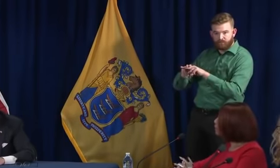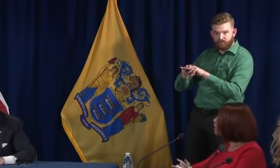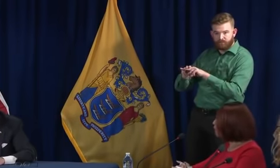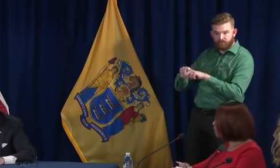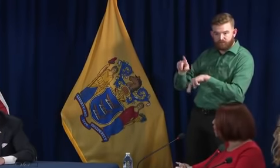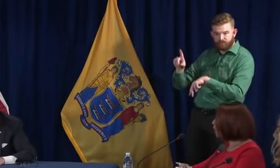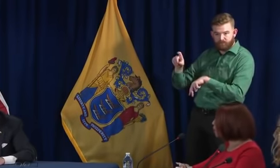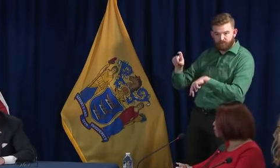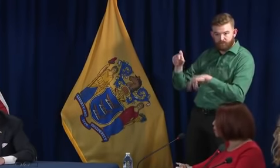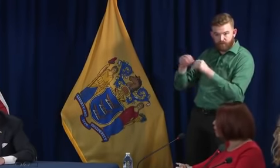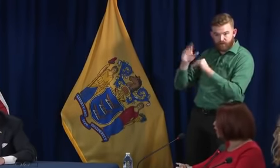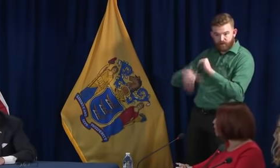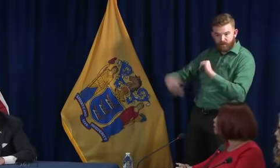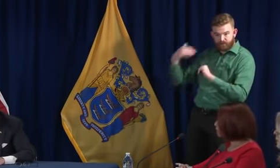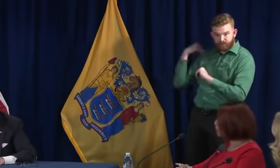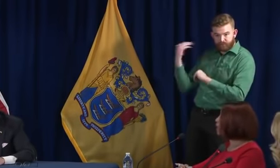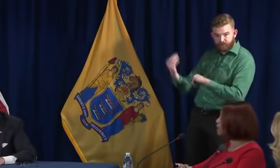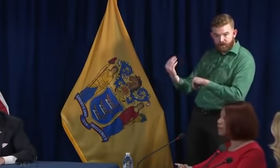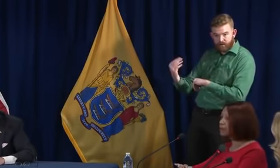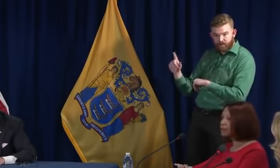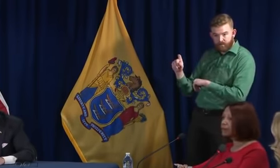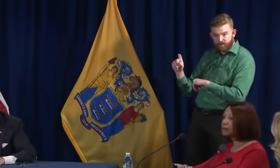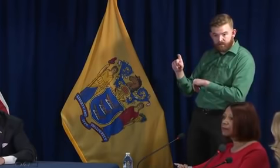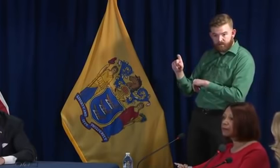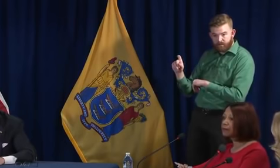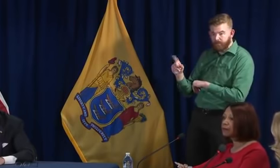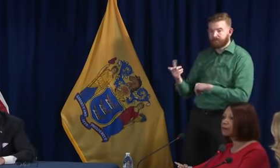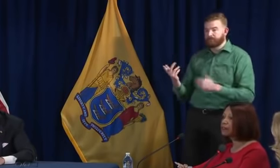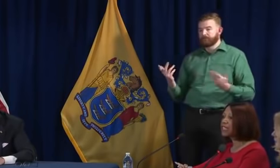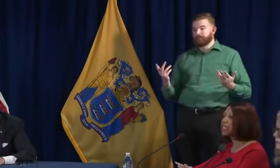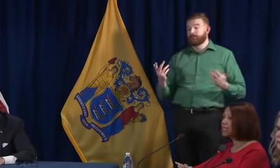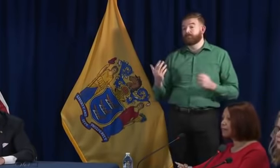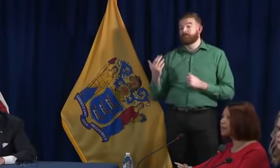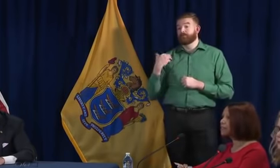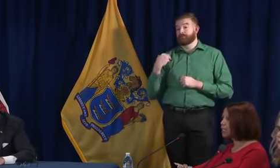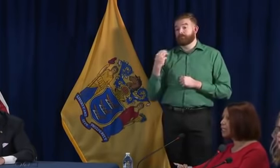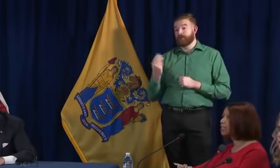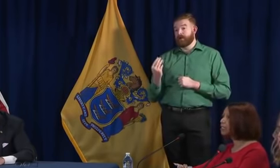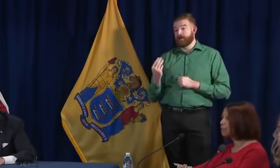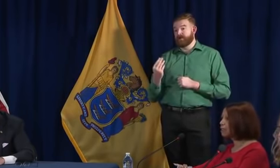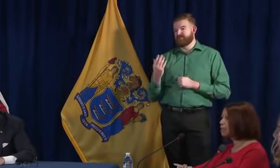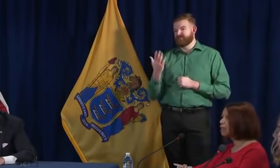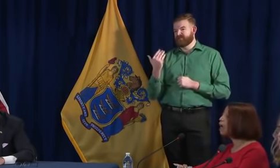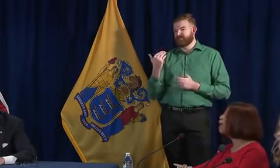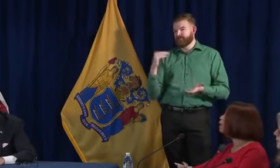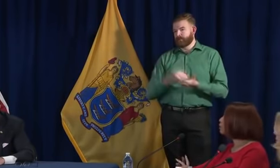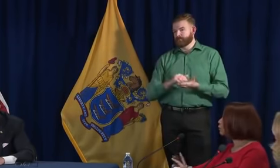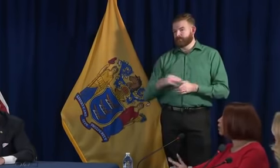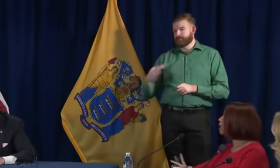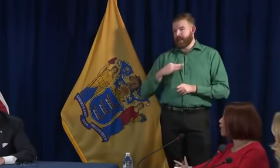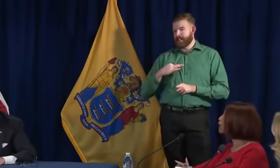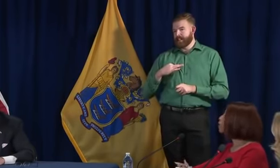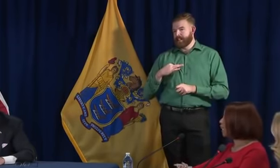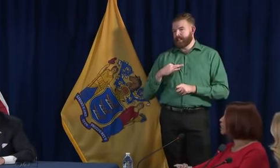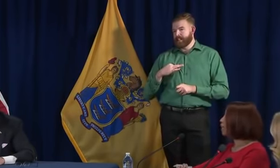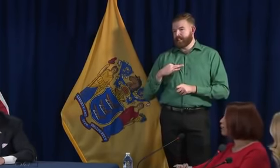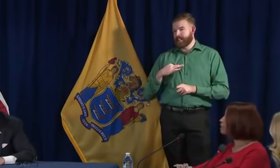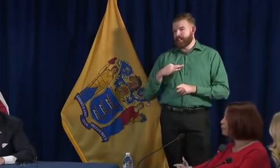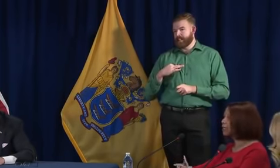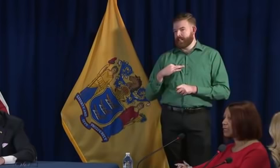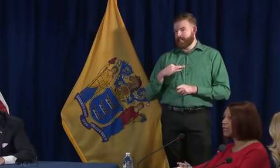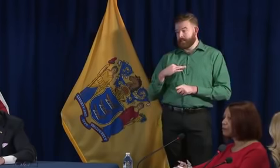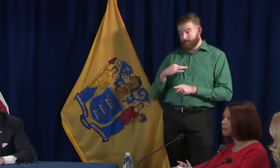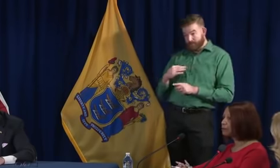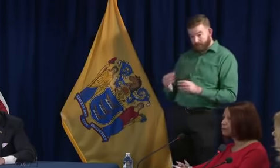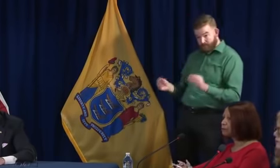know the answer. On Monday, yeah. No, Monday was 15,000. You're asking if it has exceeded that since then? Yes. I don't know unless you. Yeah,